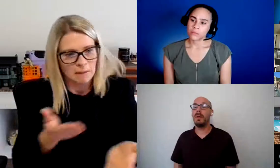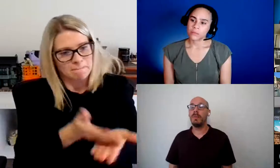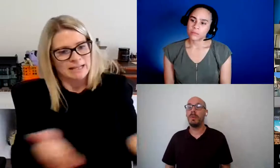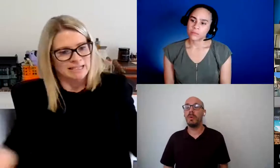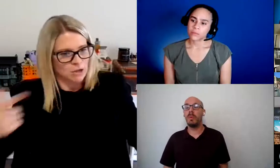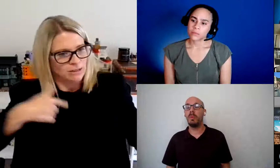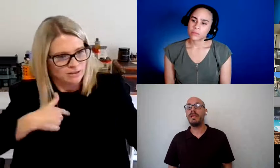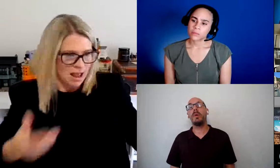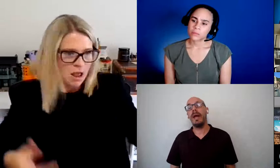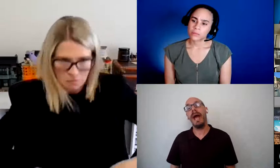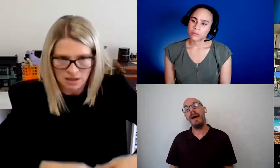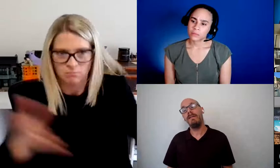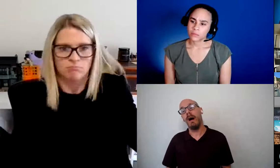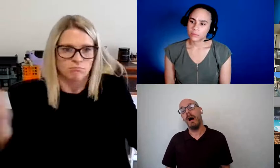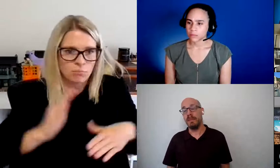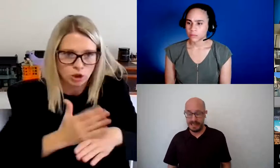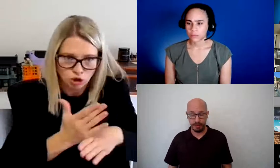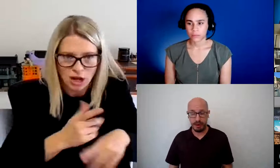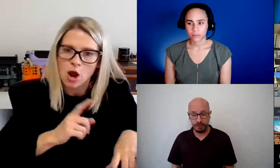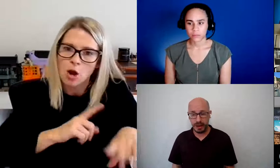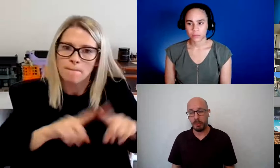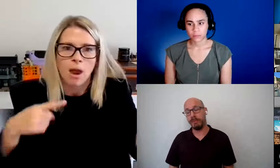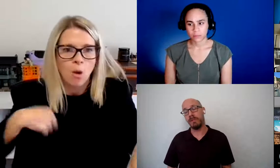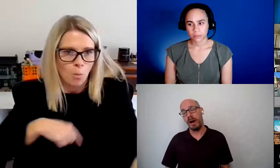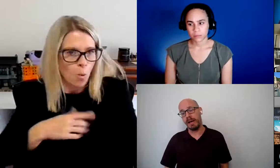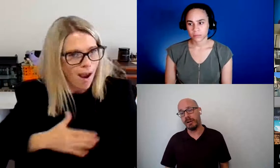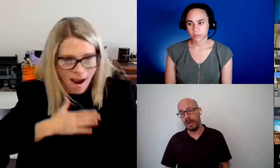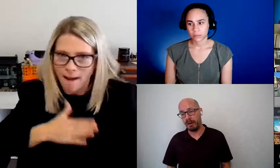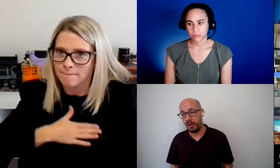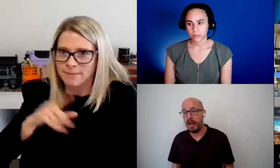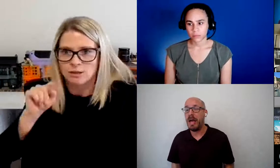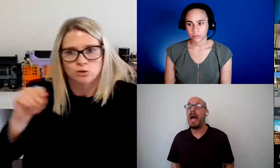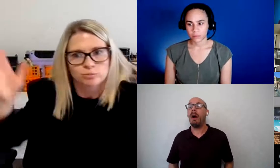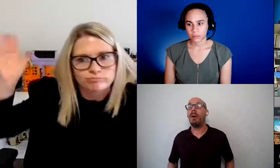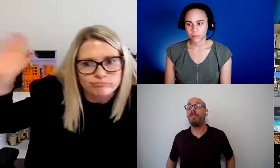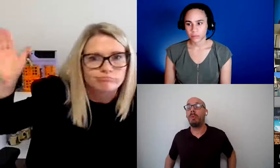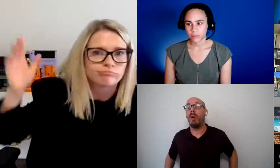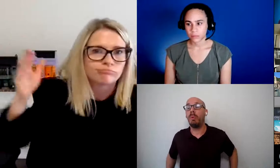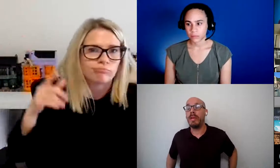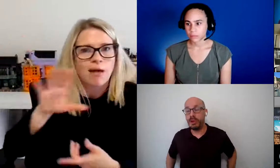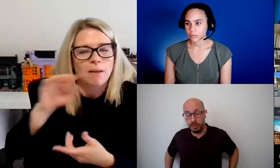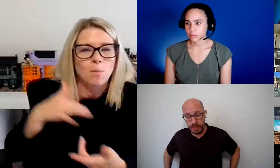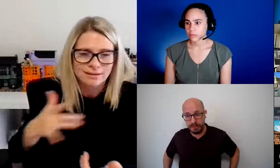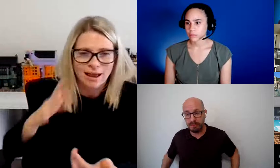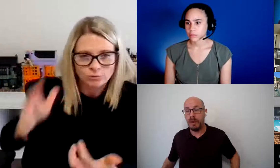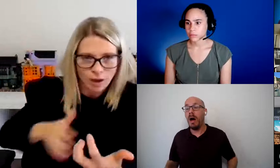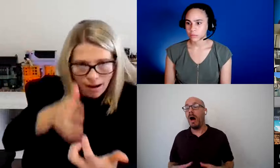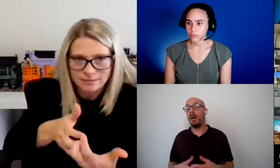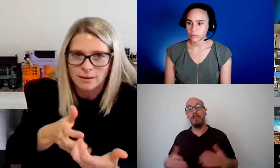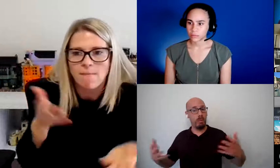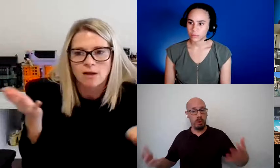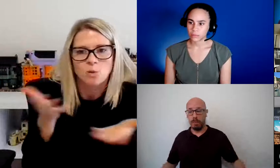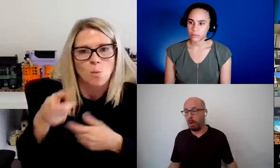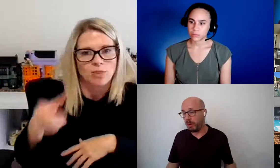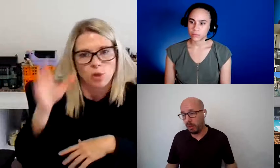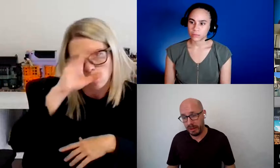So we don't have materials that we provide and share out. However, what we do is we're more than